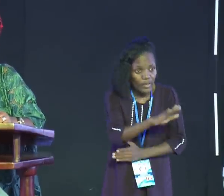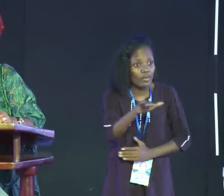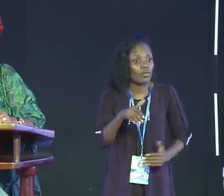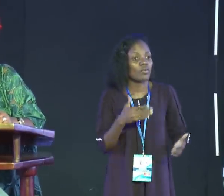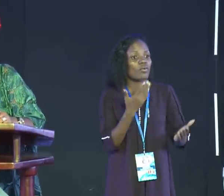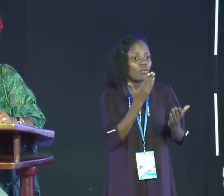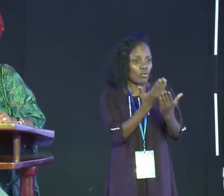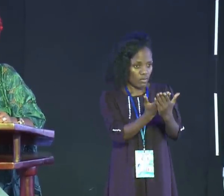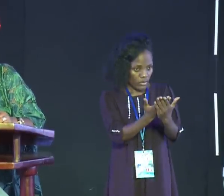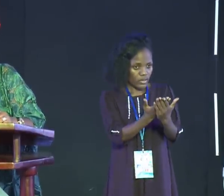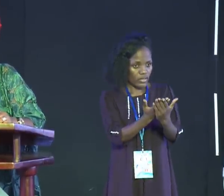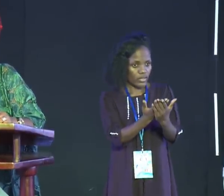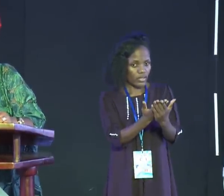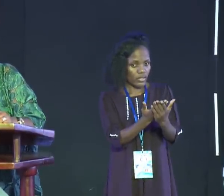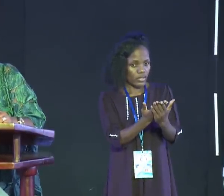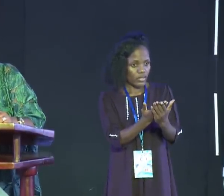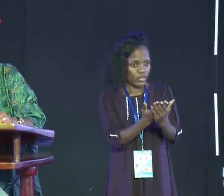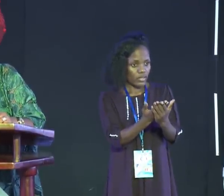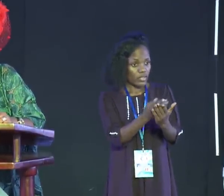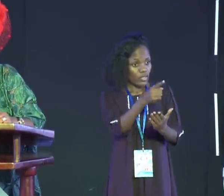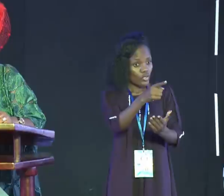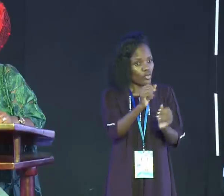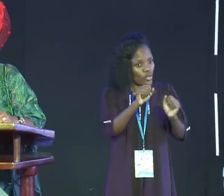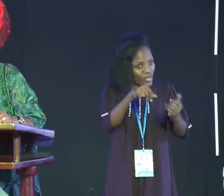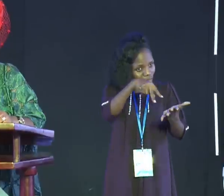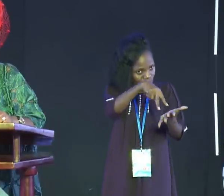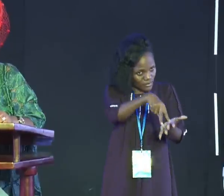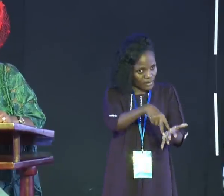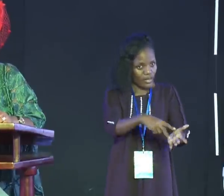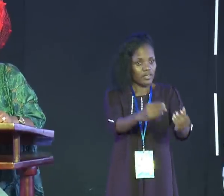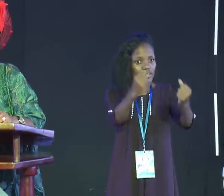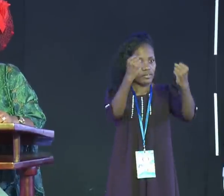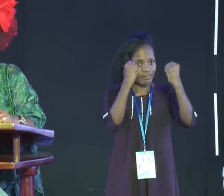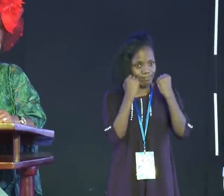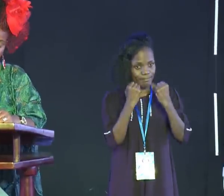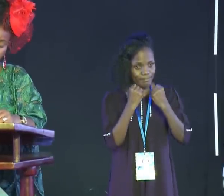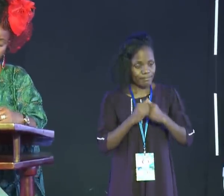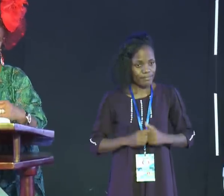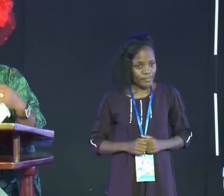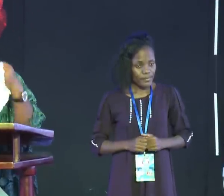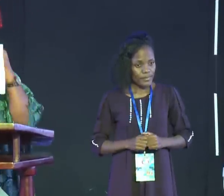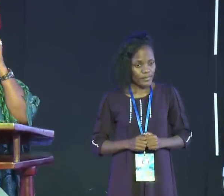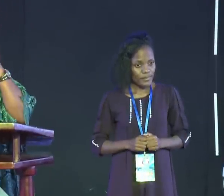doing everything, muyimirire. Stand.